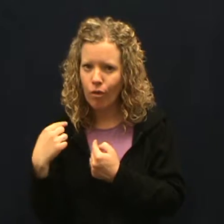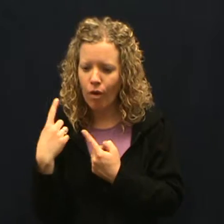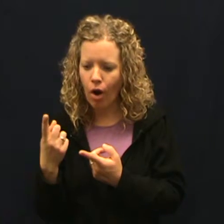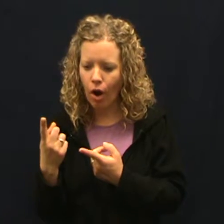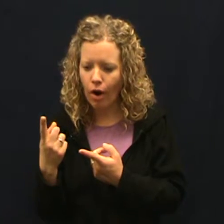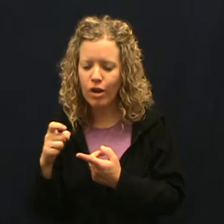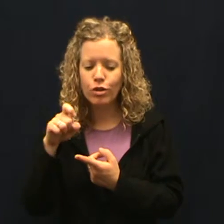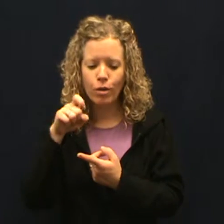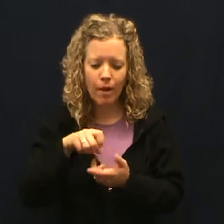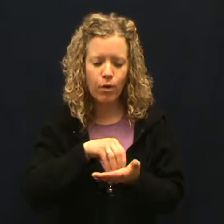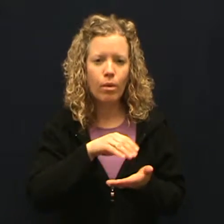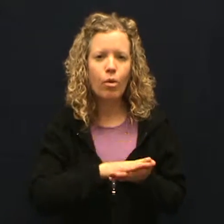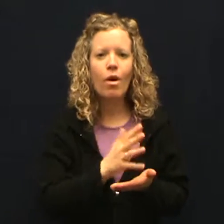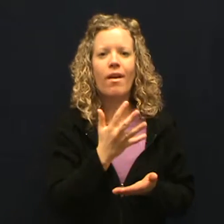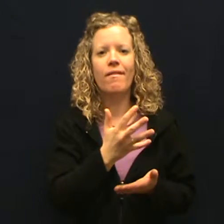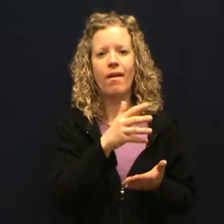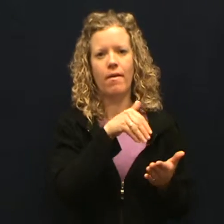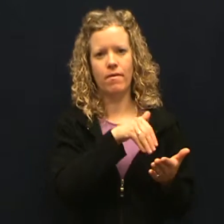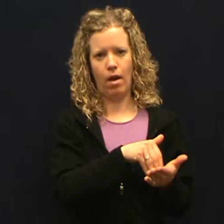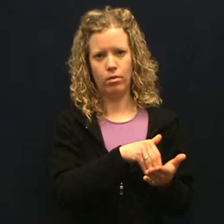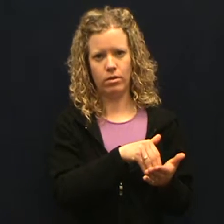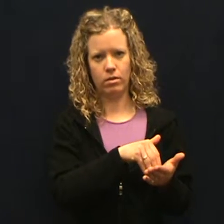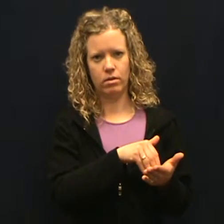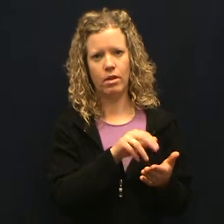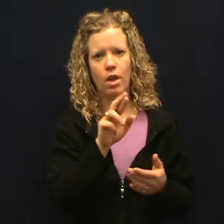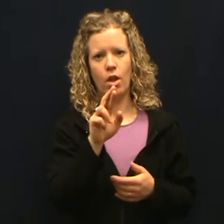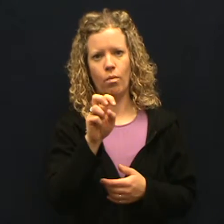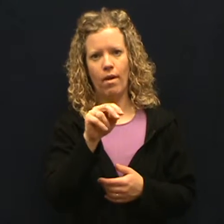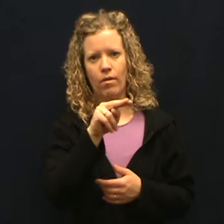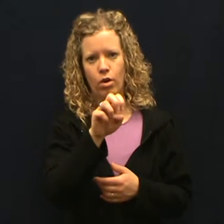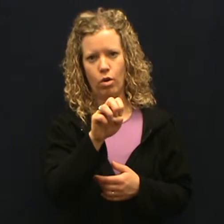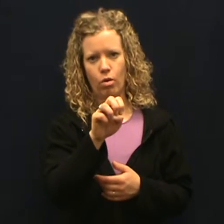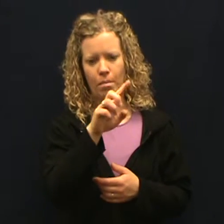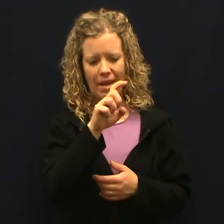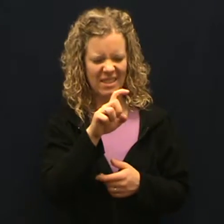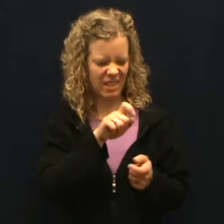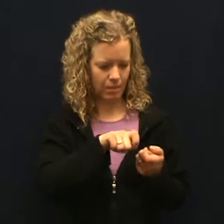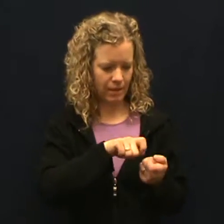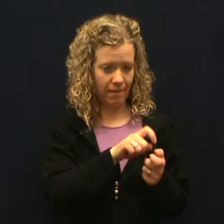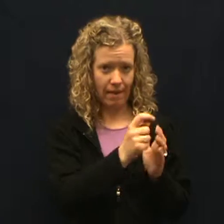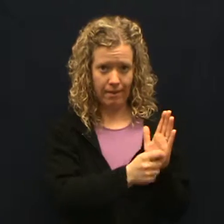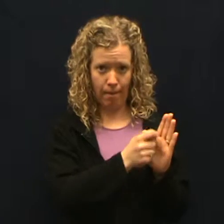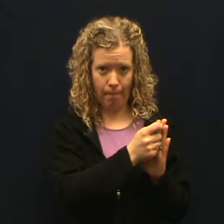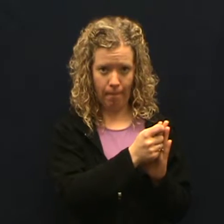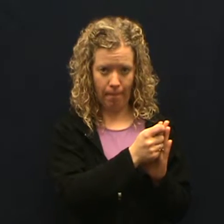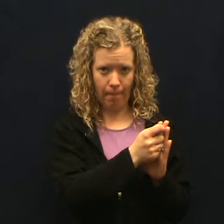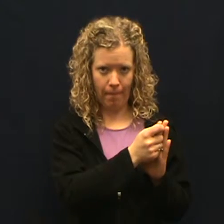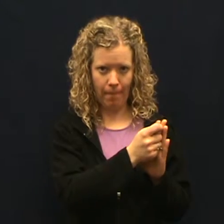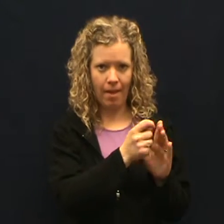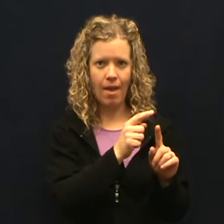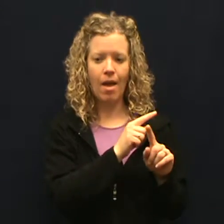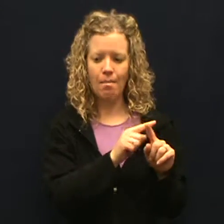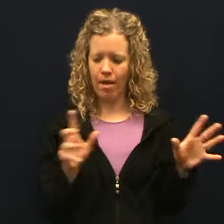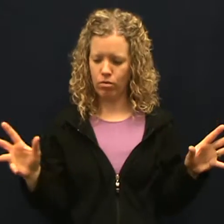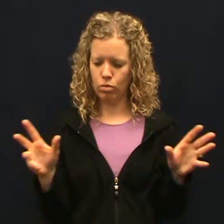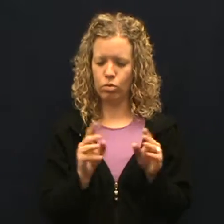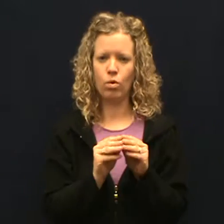other $5,000 as revenue because it relates to this period, but we're going to receive the full $6,000, so we will